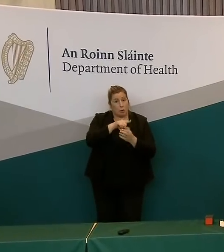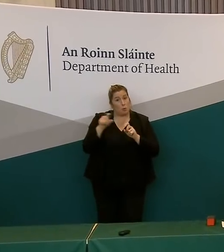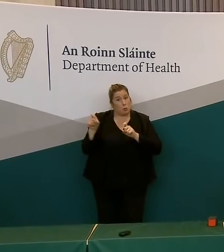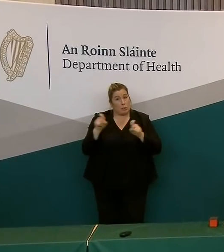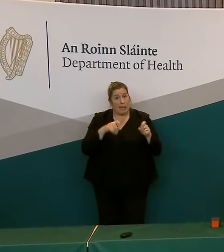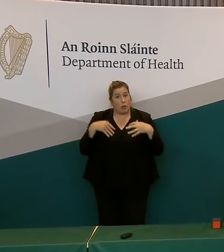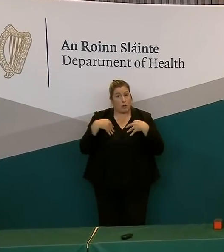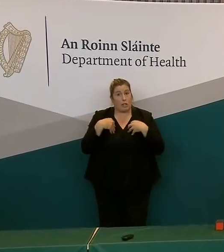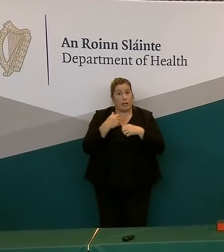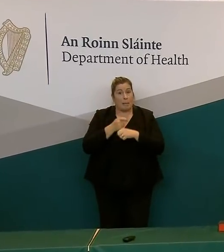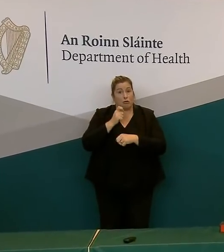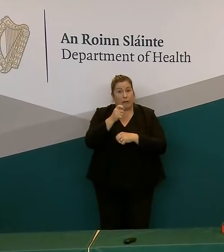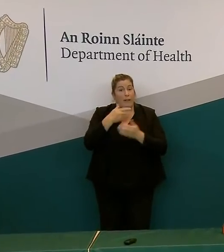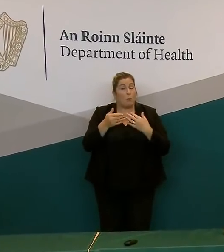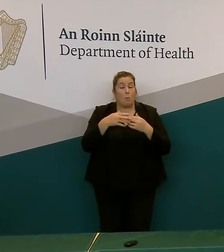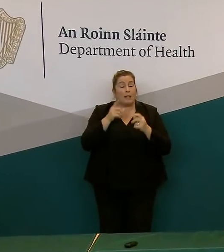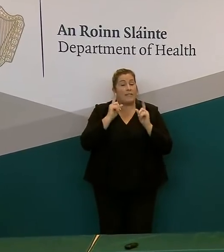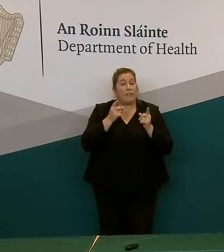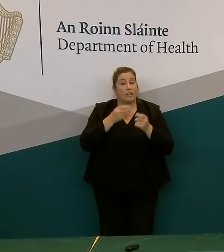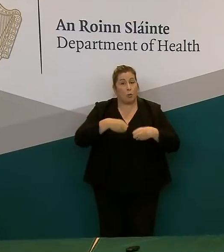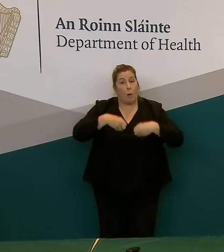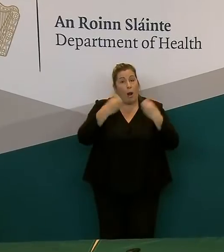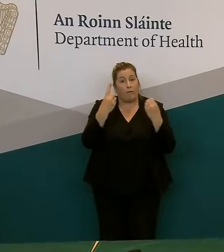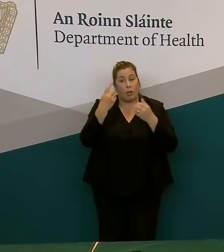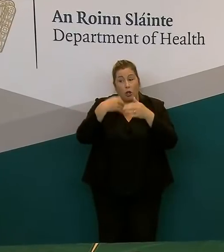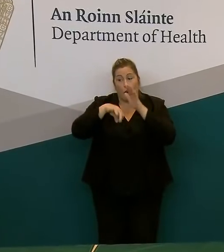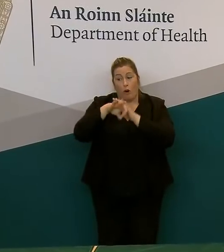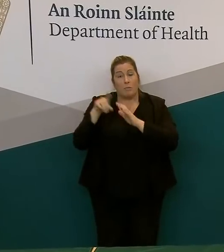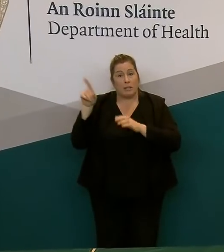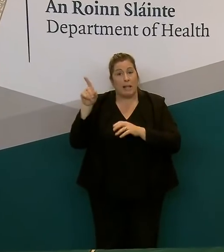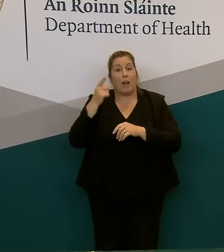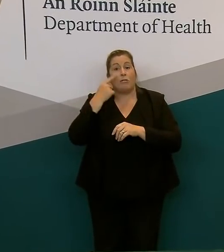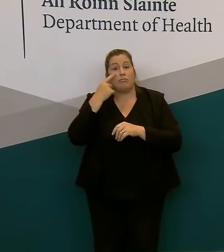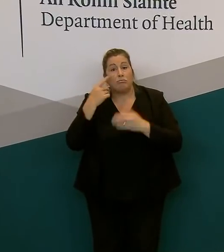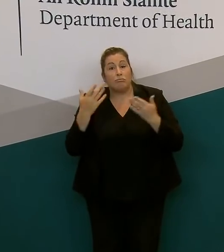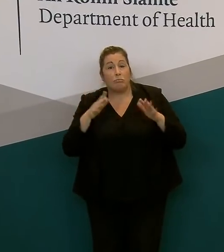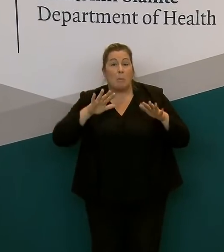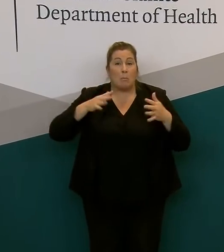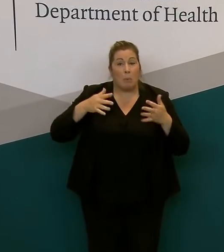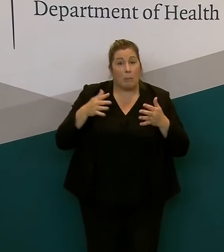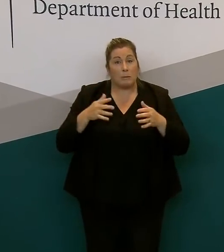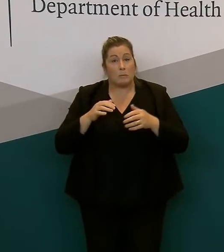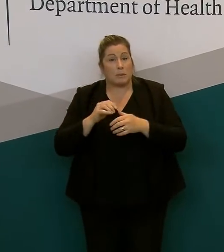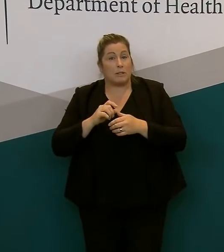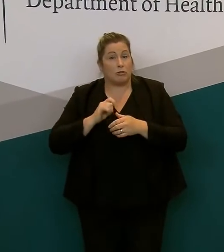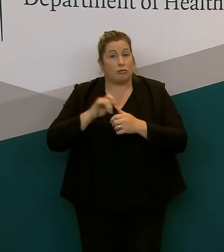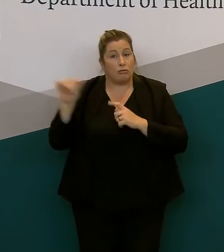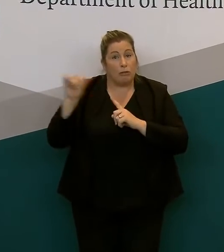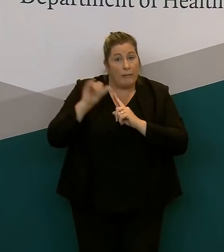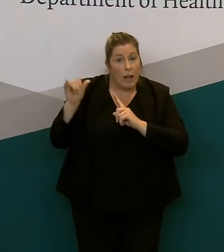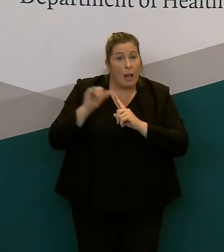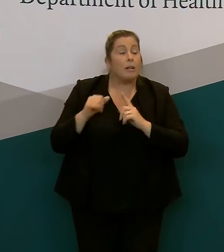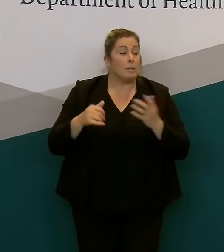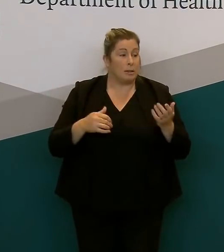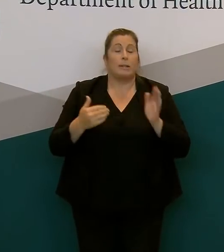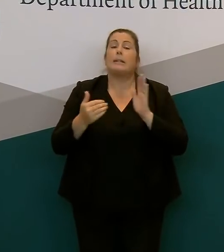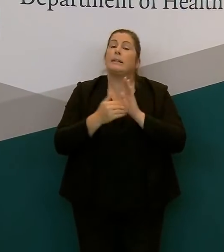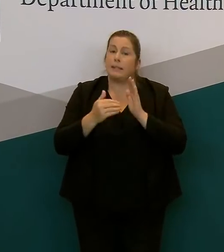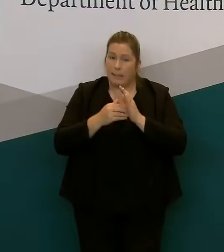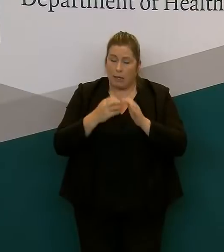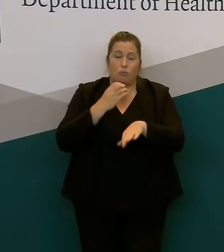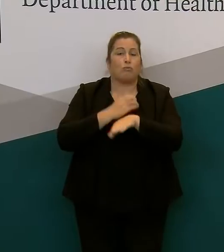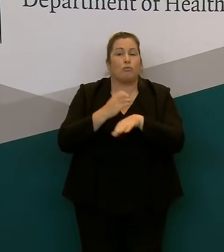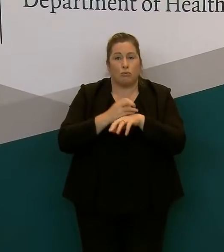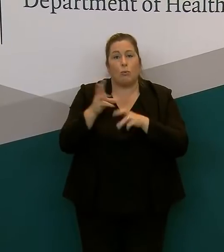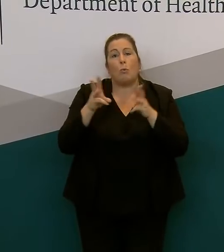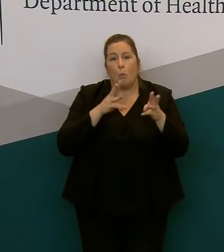of advice are you giving the government now that they are looking towards possible air bridges, which they discussed before? So there's ongoing work in relation to that, and ongoing